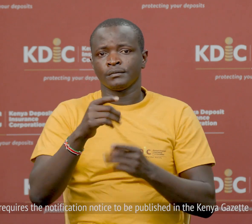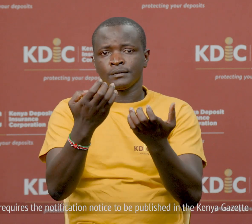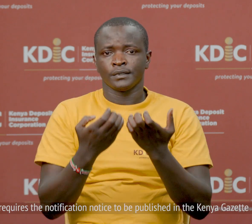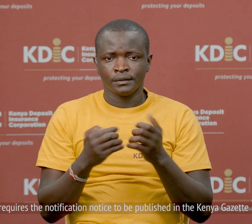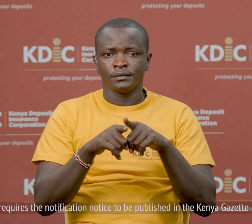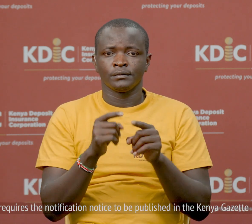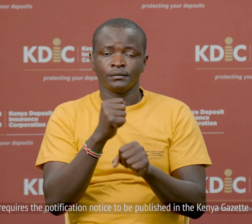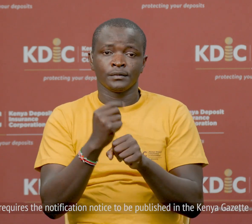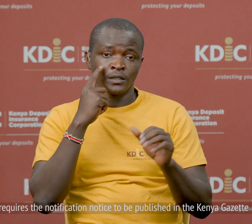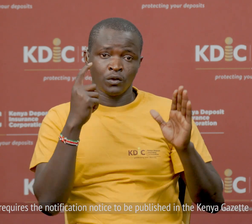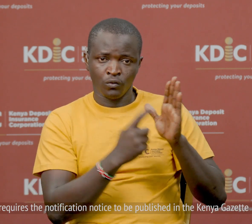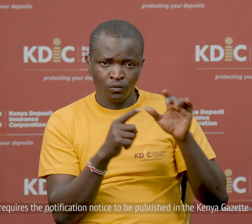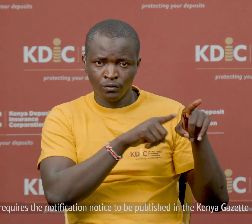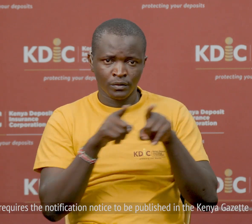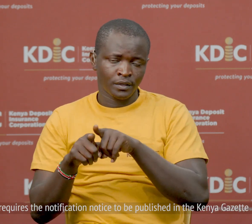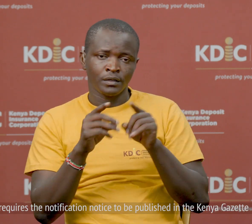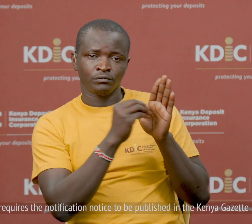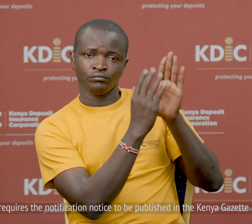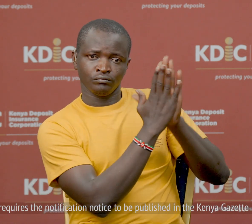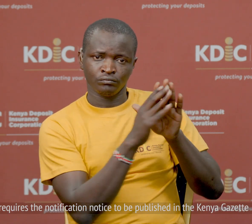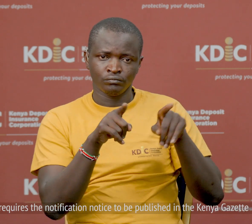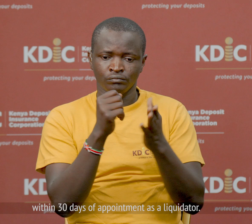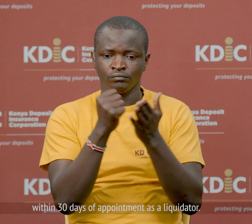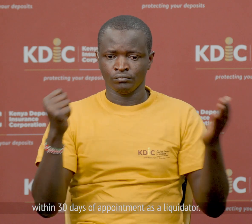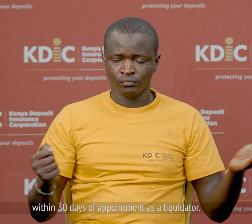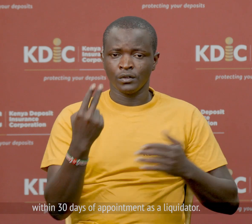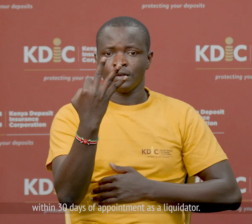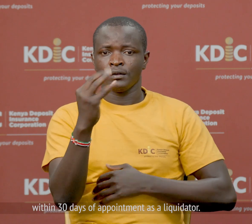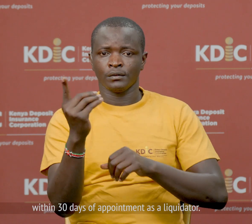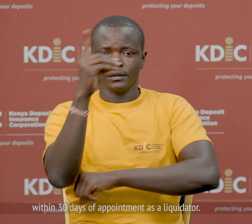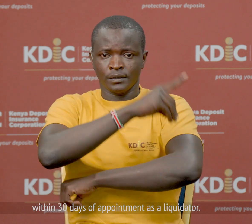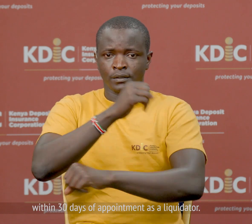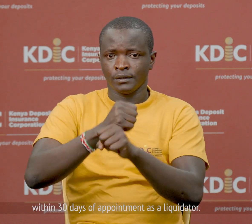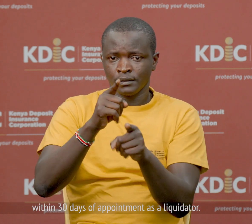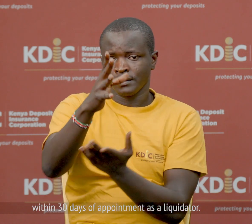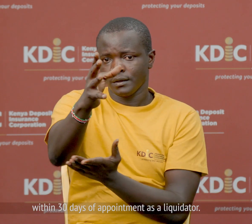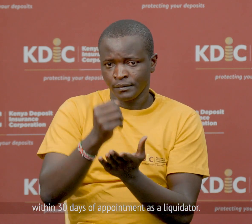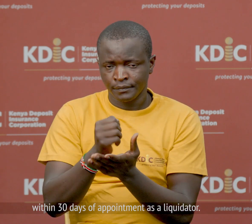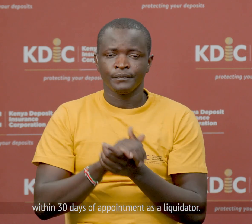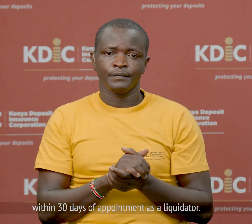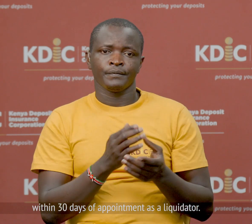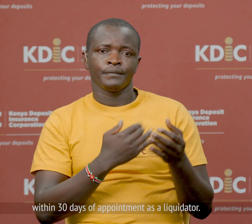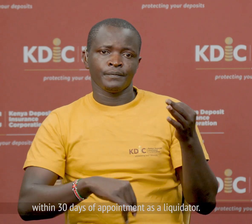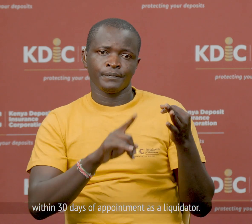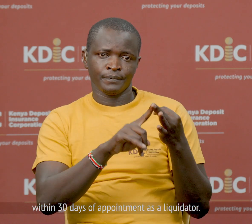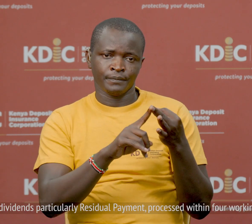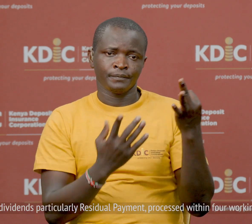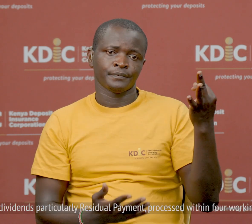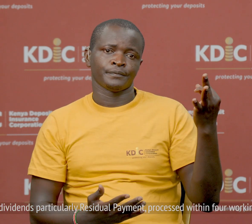requires the notification notice to be published in the Kenya Gazette within 30 days of the appointment as a liquidator.